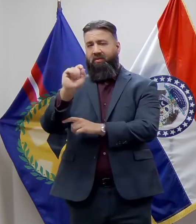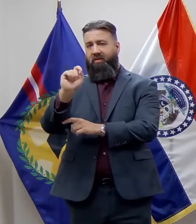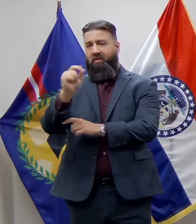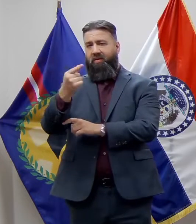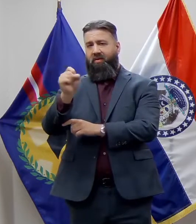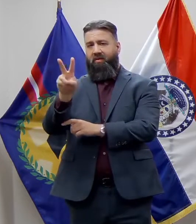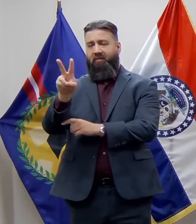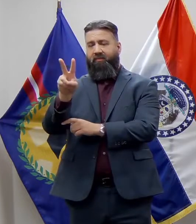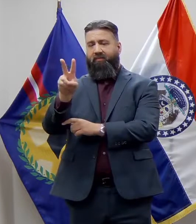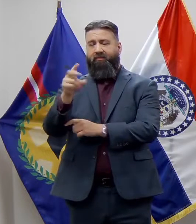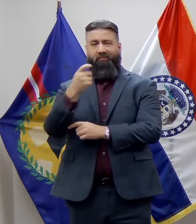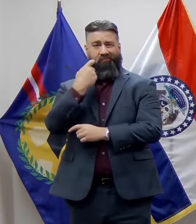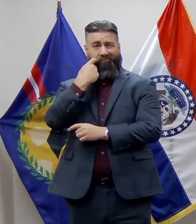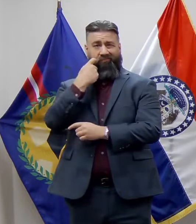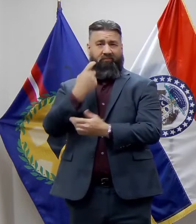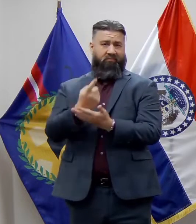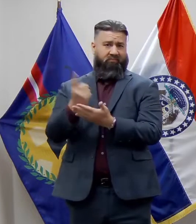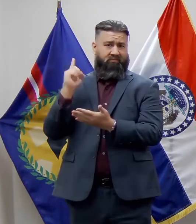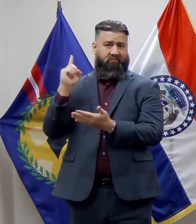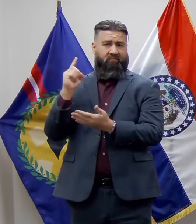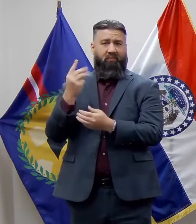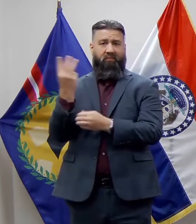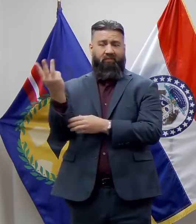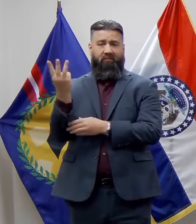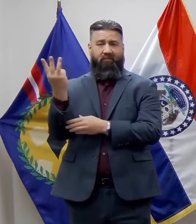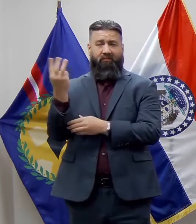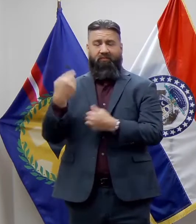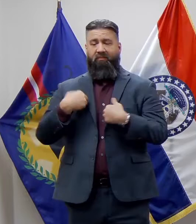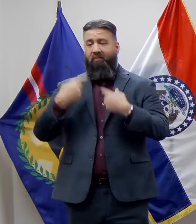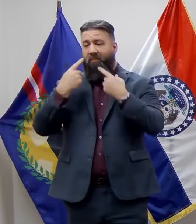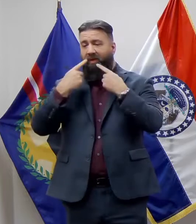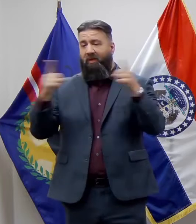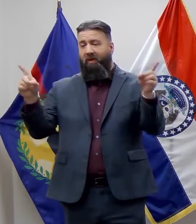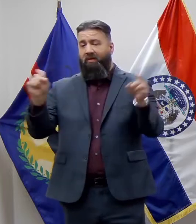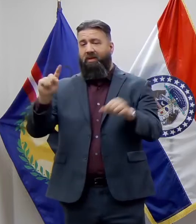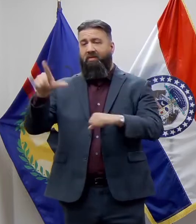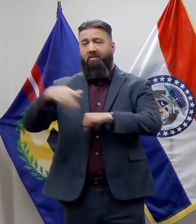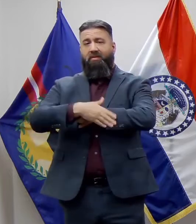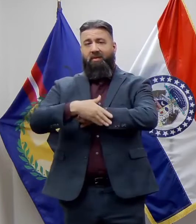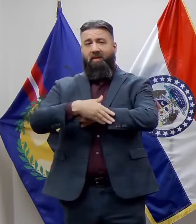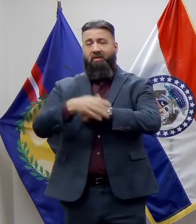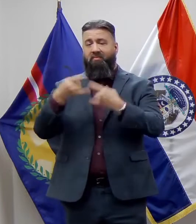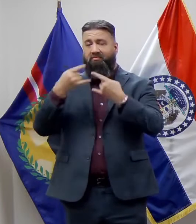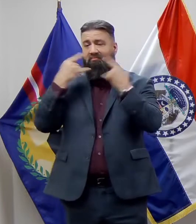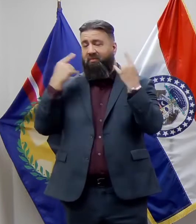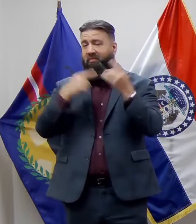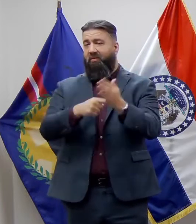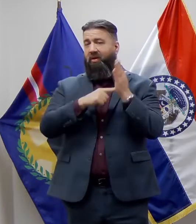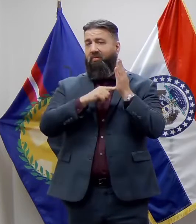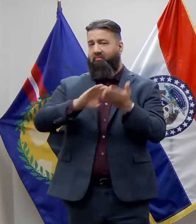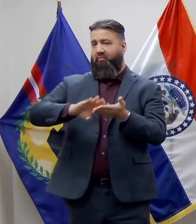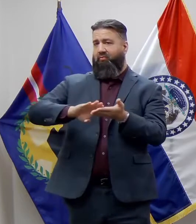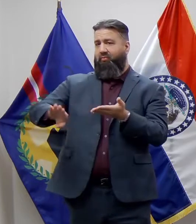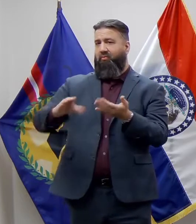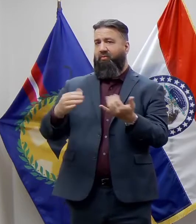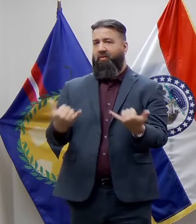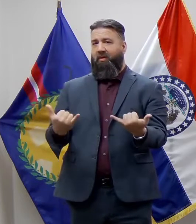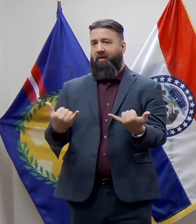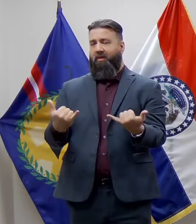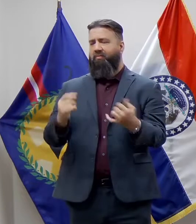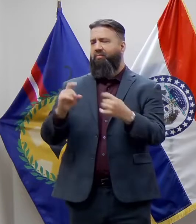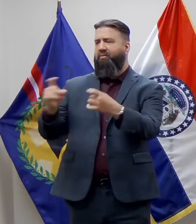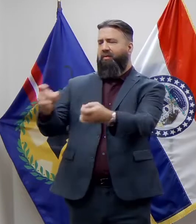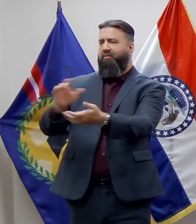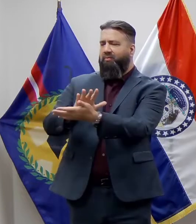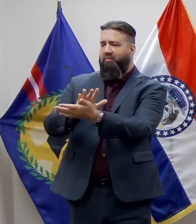Last Wednesday, I announced that the county's mask mandate would be lifted today to give schools and businesses time to decide on how they